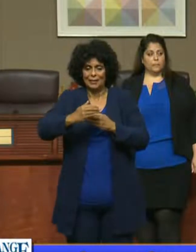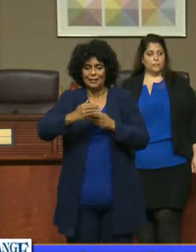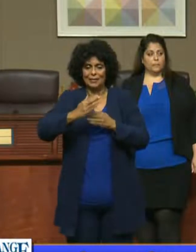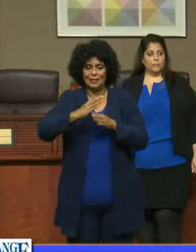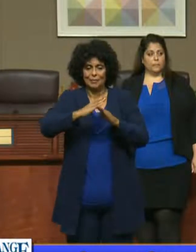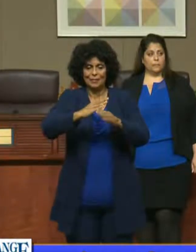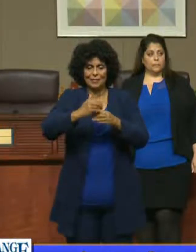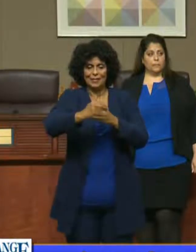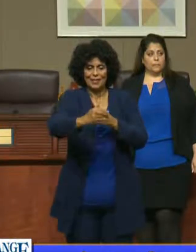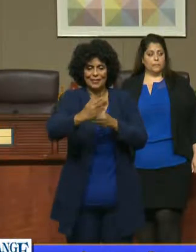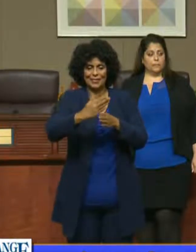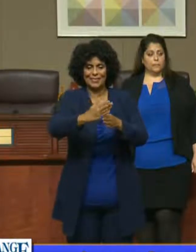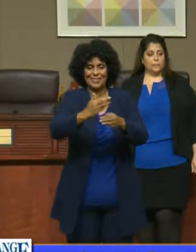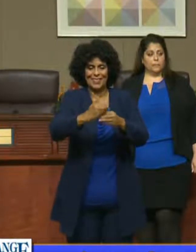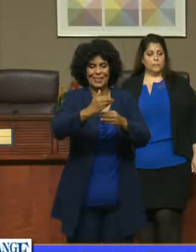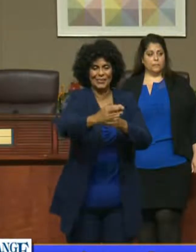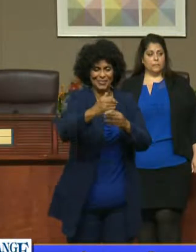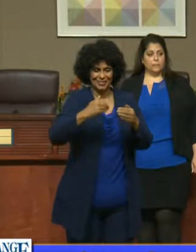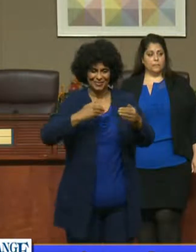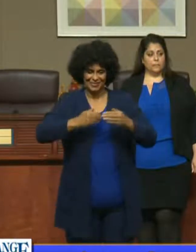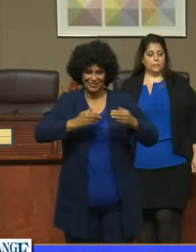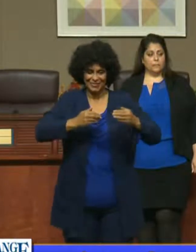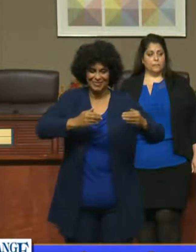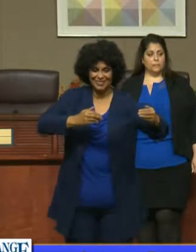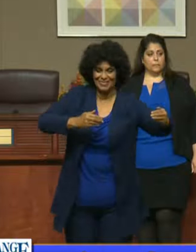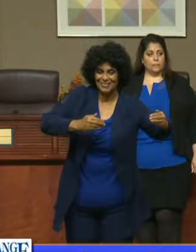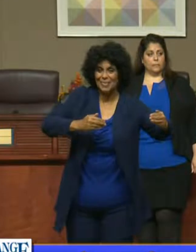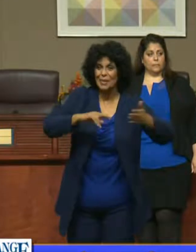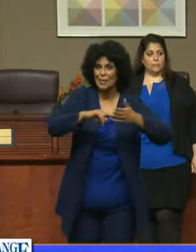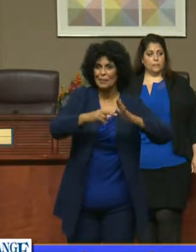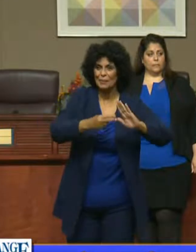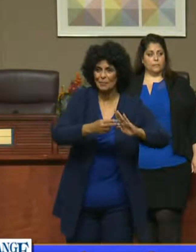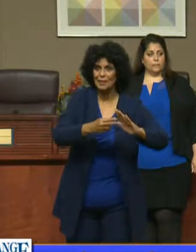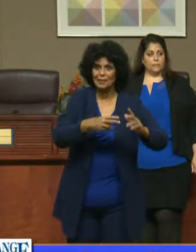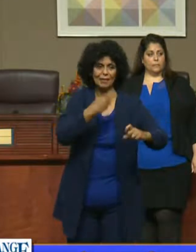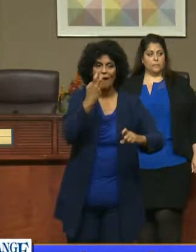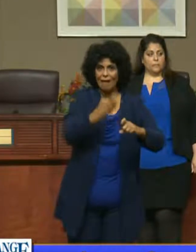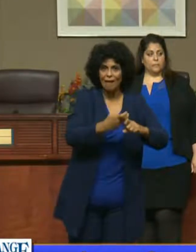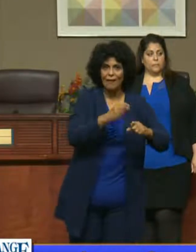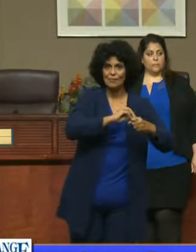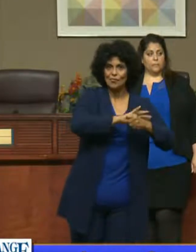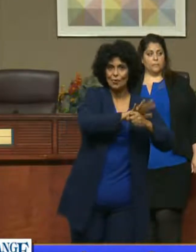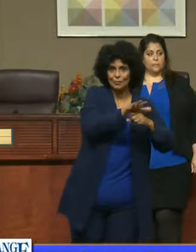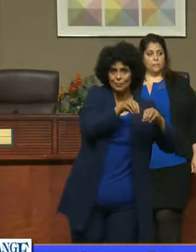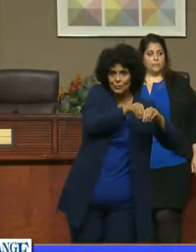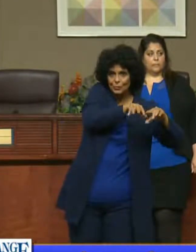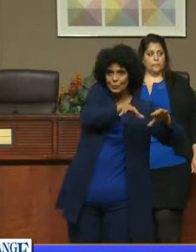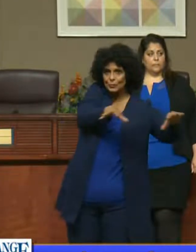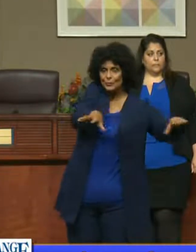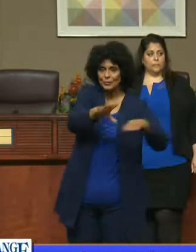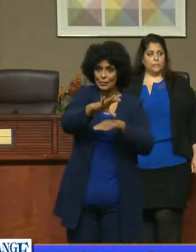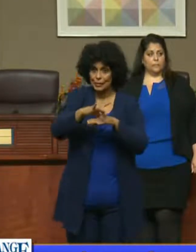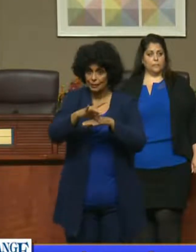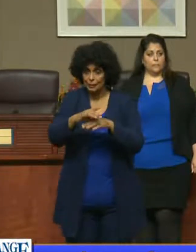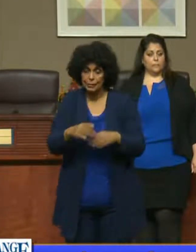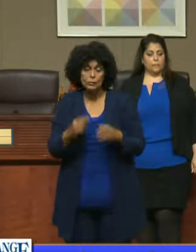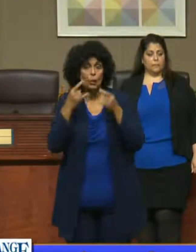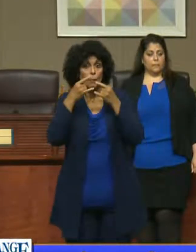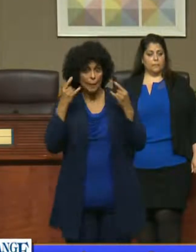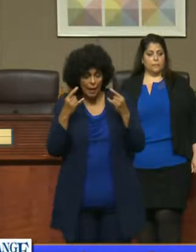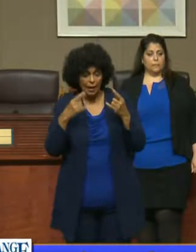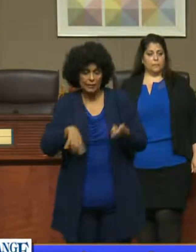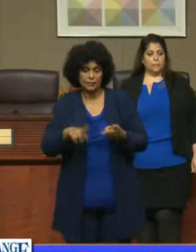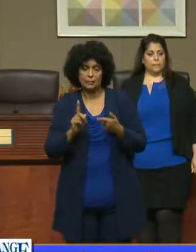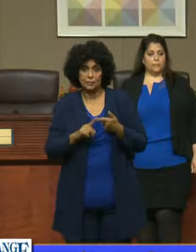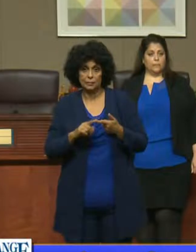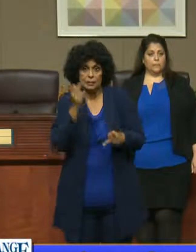different ways. And that's by placing distancing. That is by wearing a mask, and that is by washing your hands. So